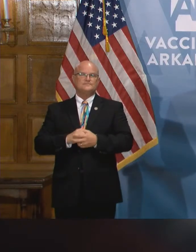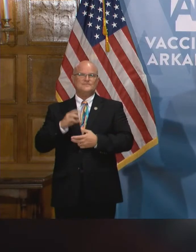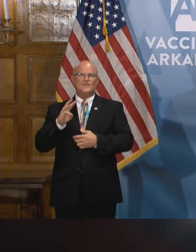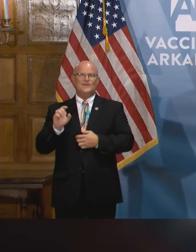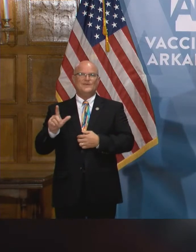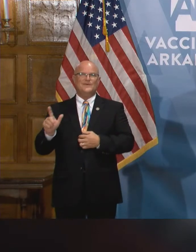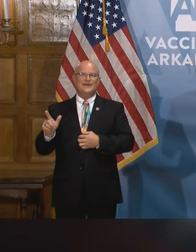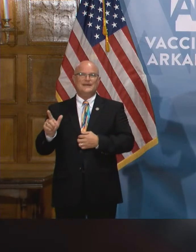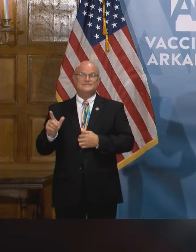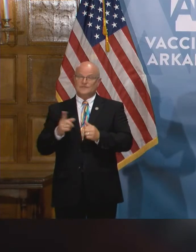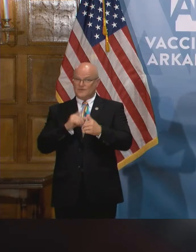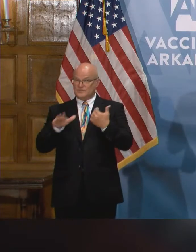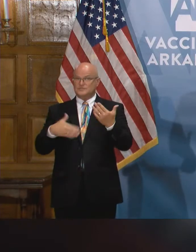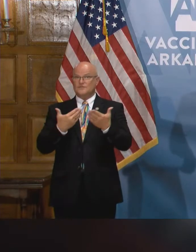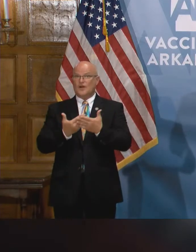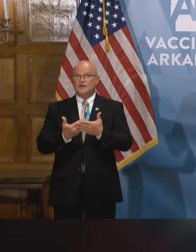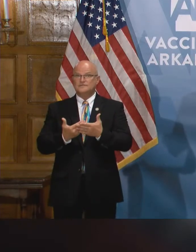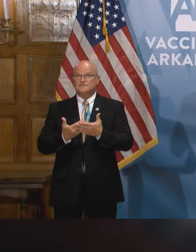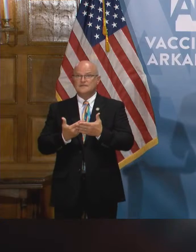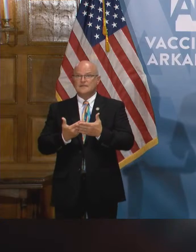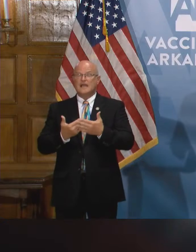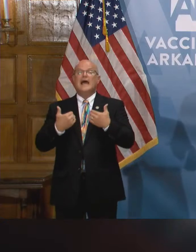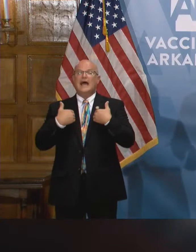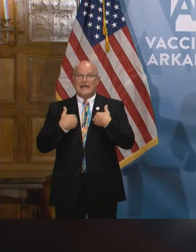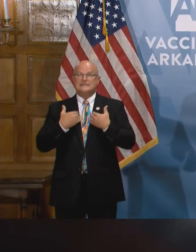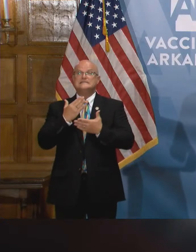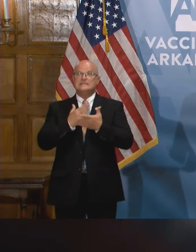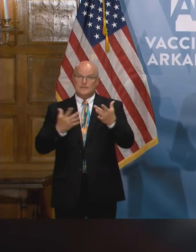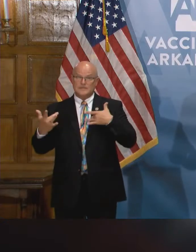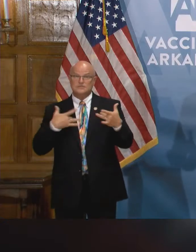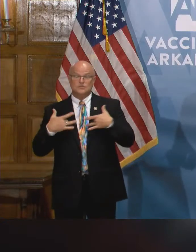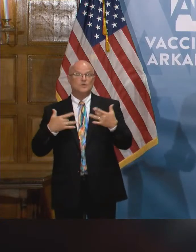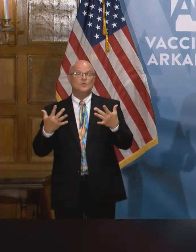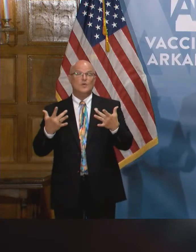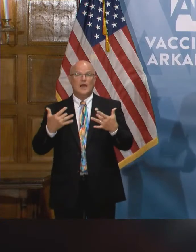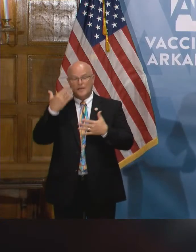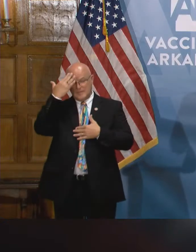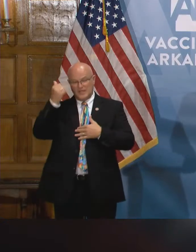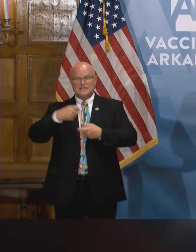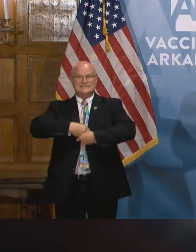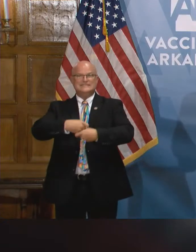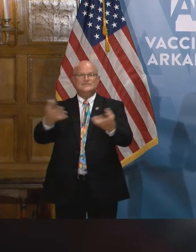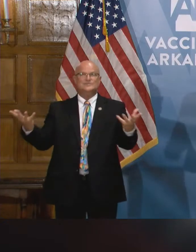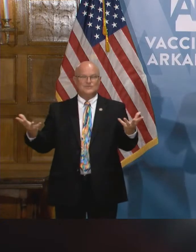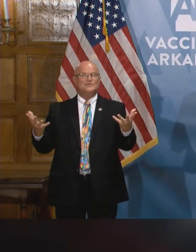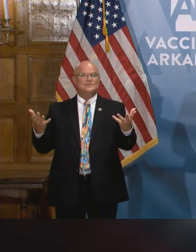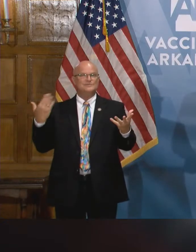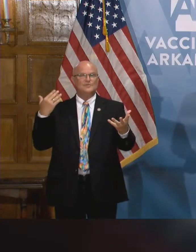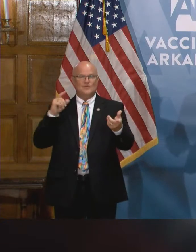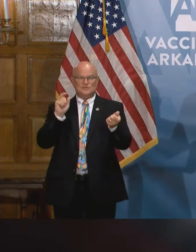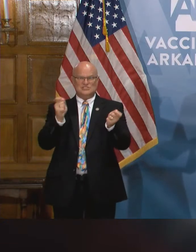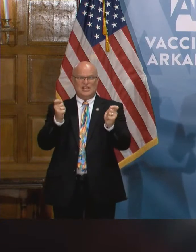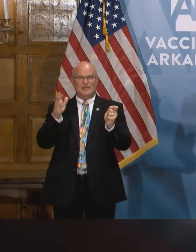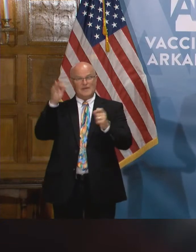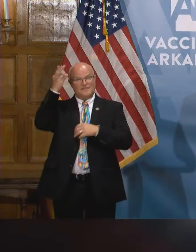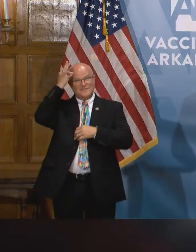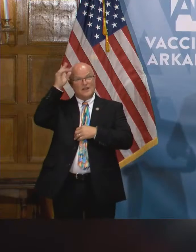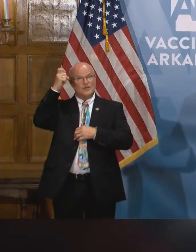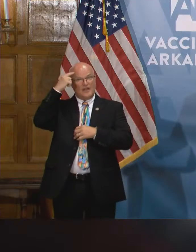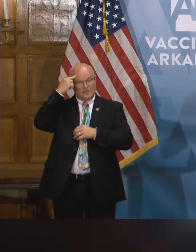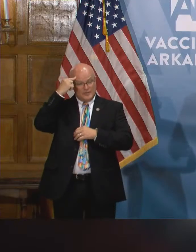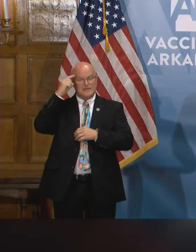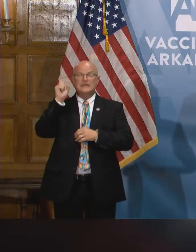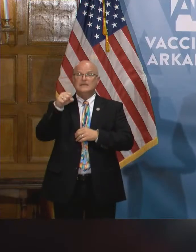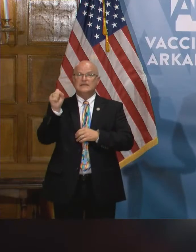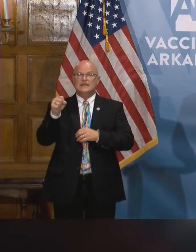Well, I mean, first of all, there has been some concern because the distribution was changed by the federal government,